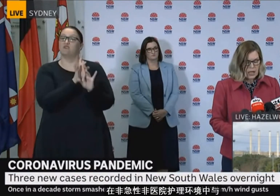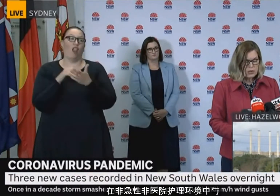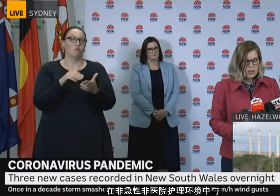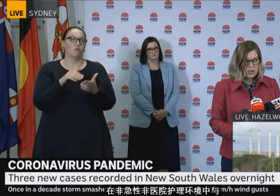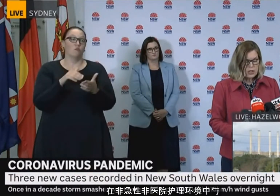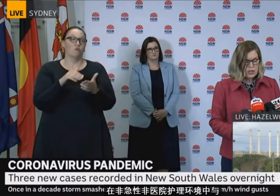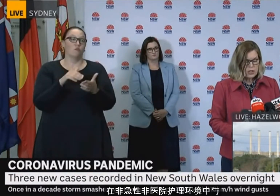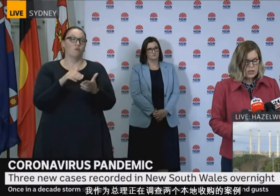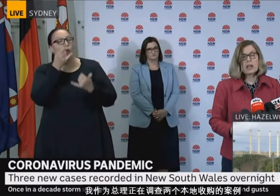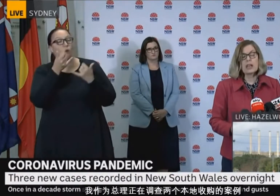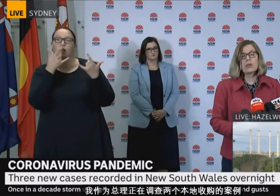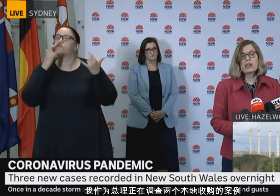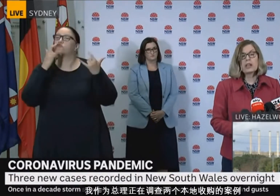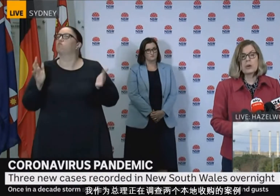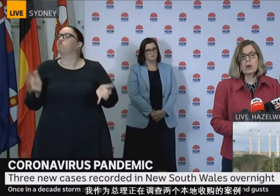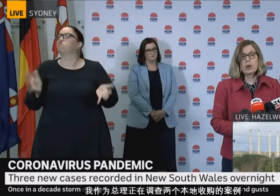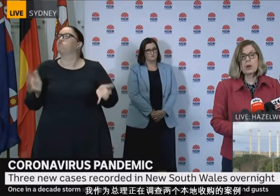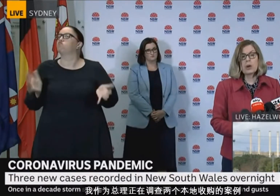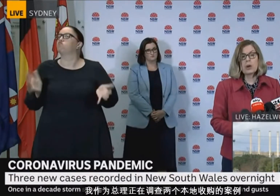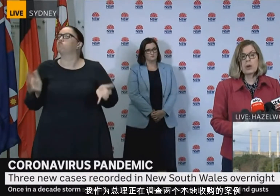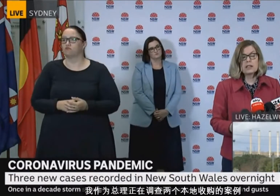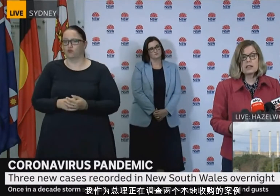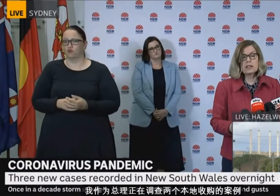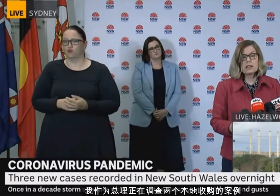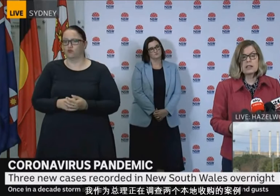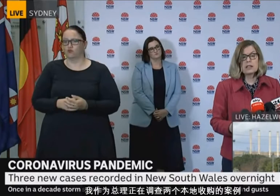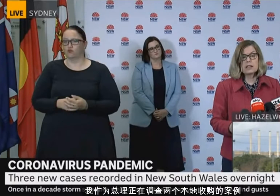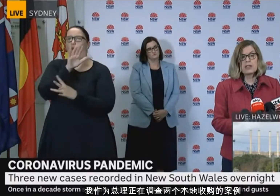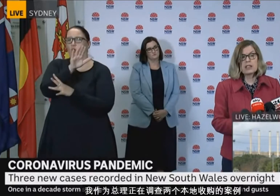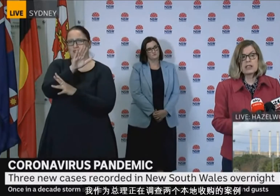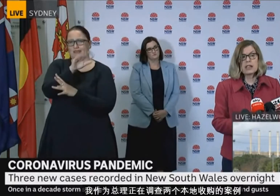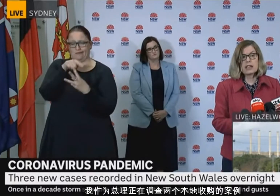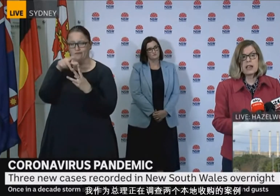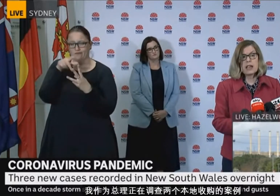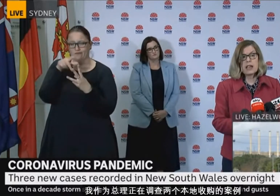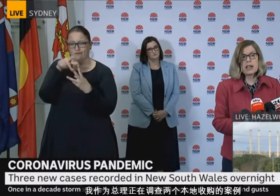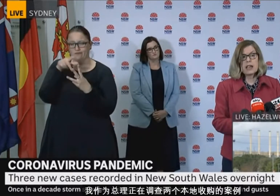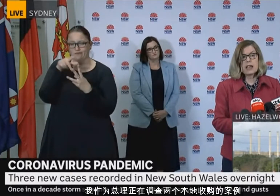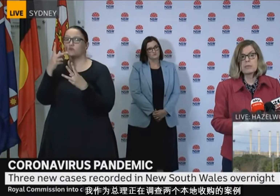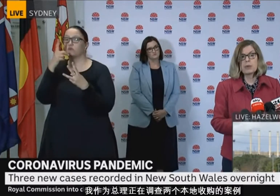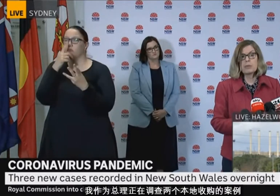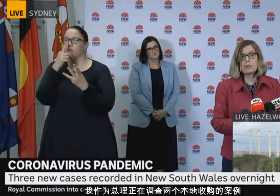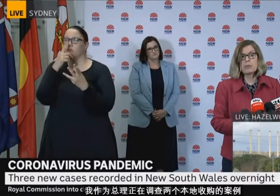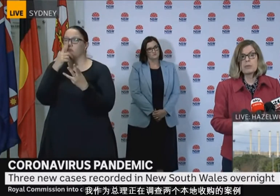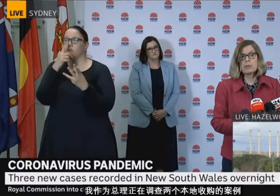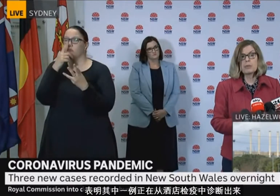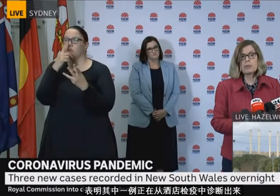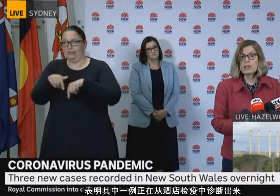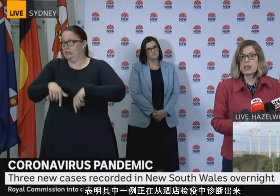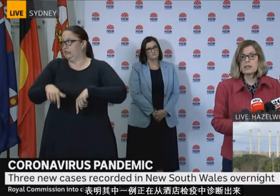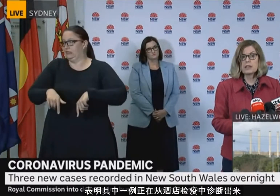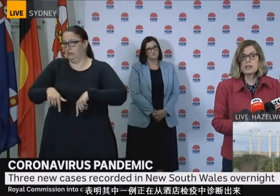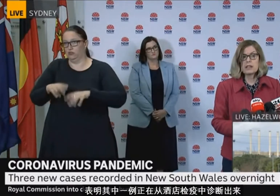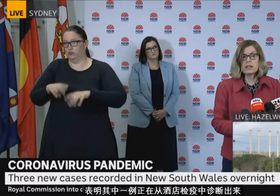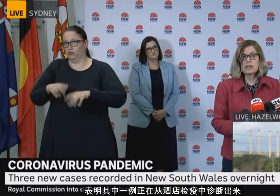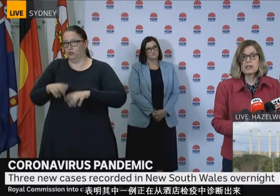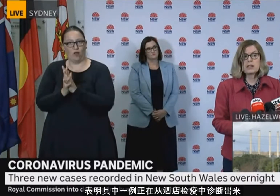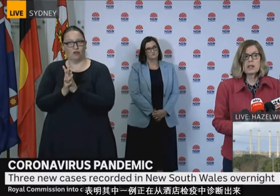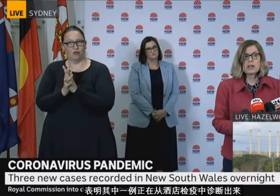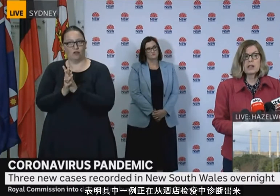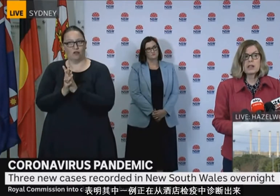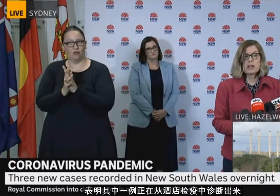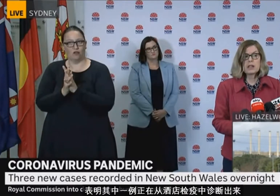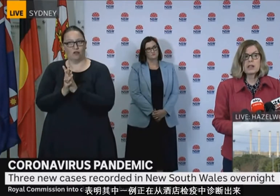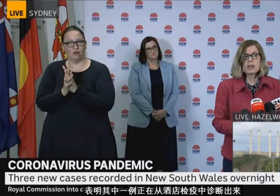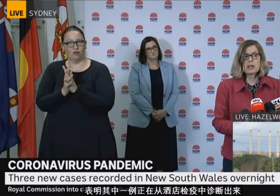setting. In relation to the 2 locally cases that we're investigating, as the Premier indicated, one